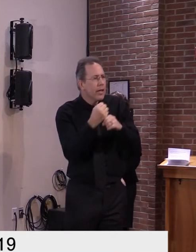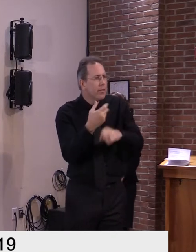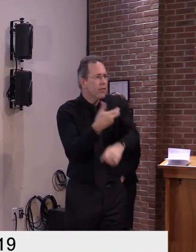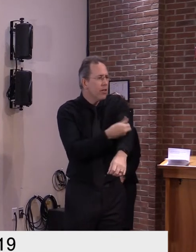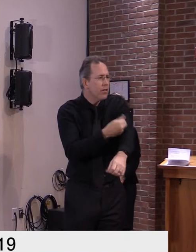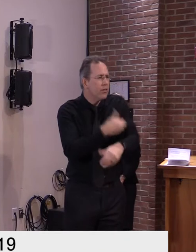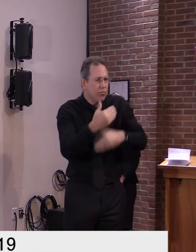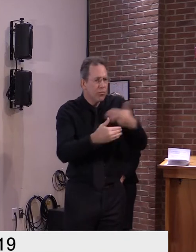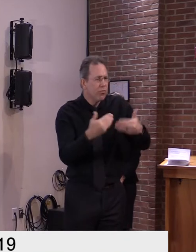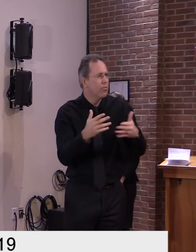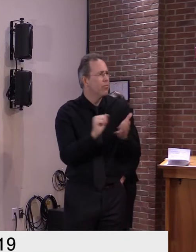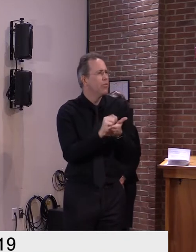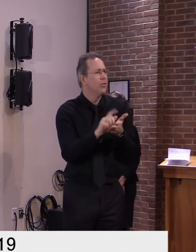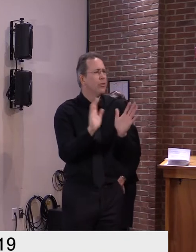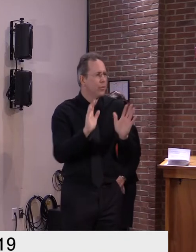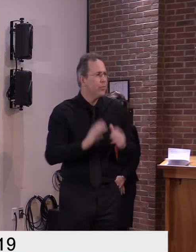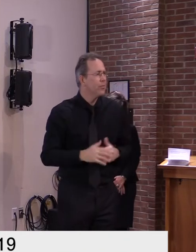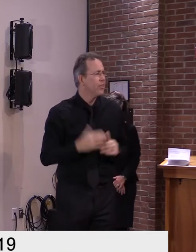calculations.